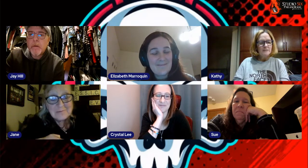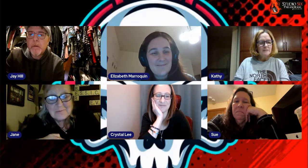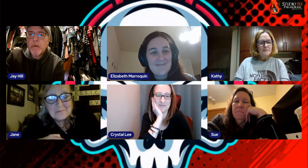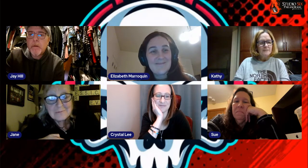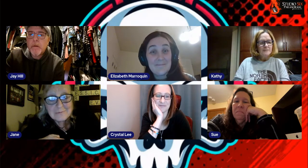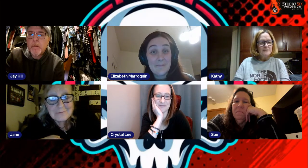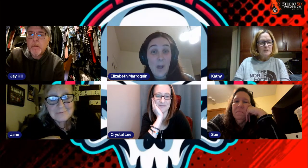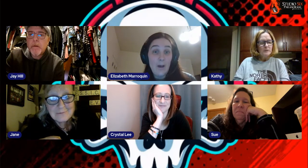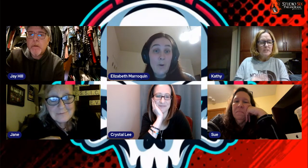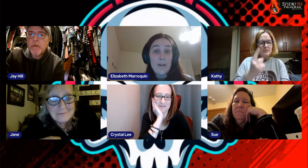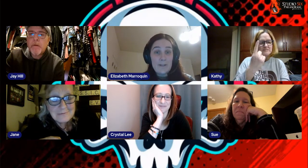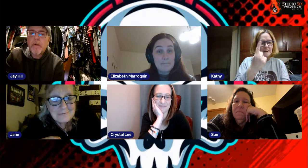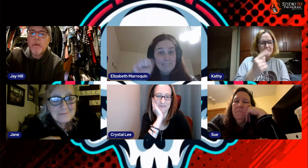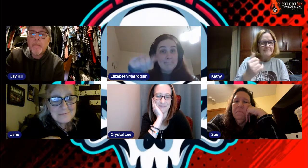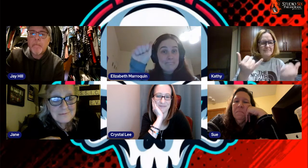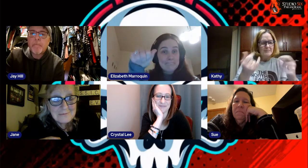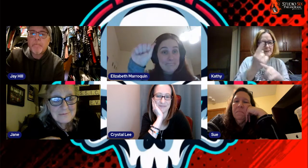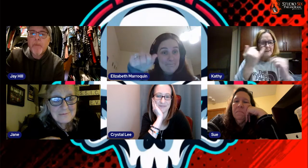one?